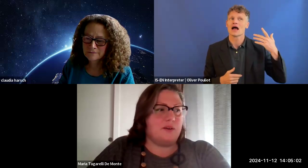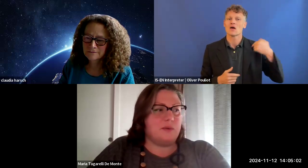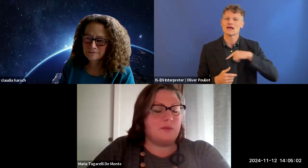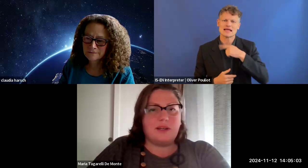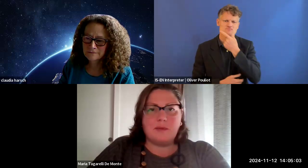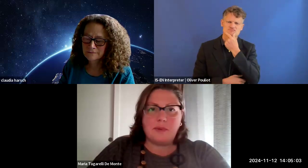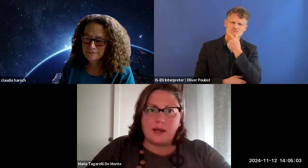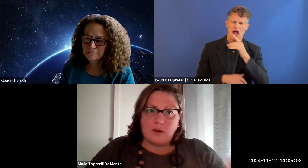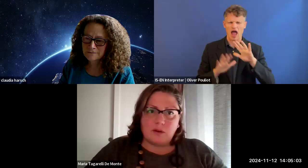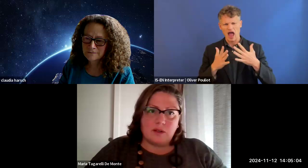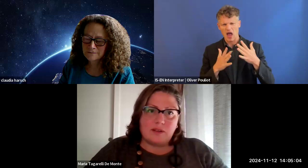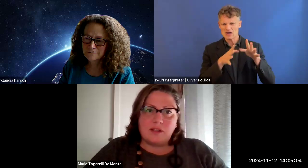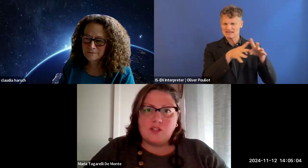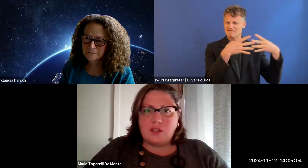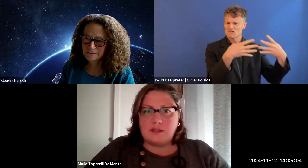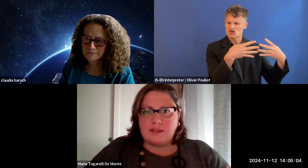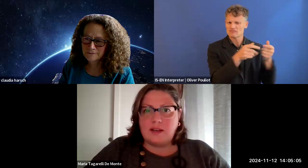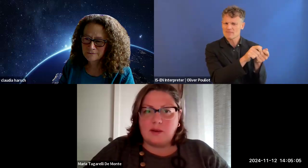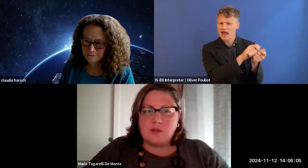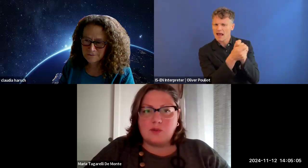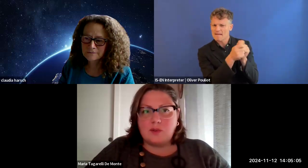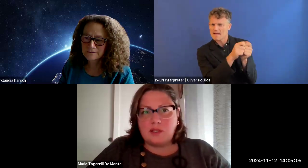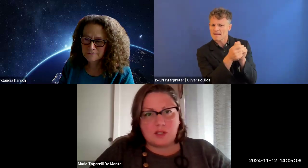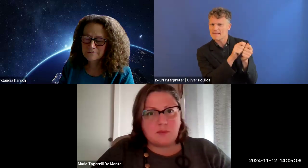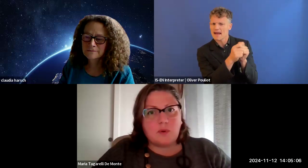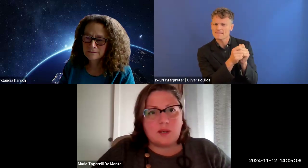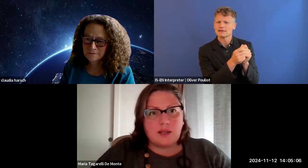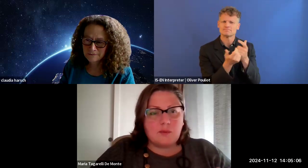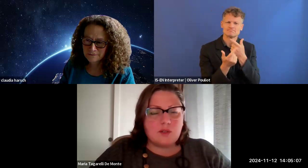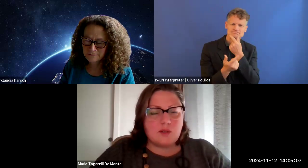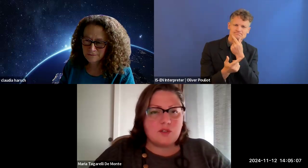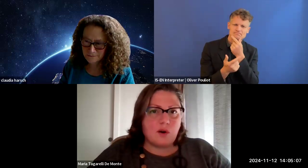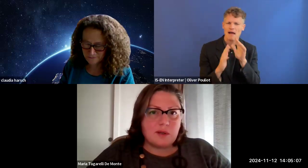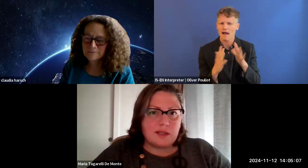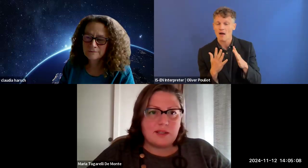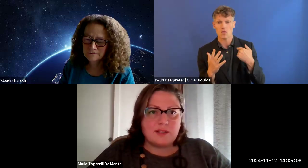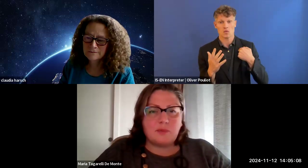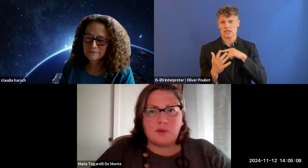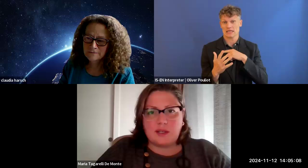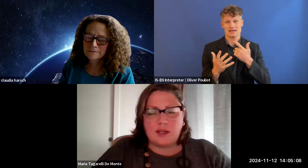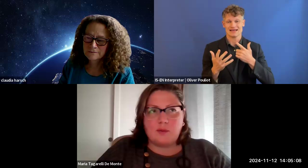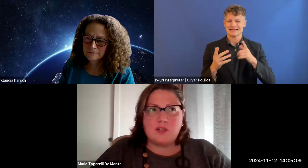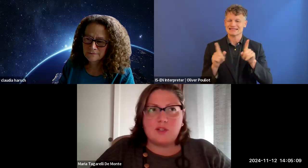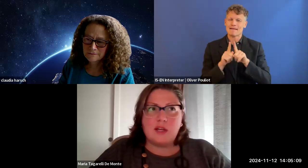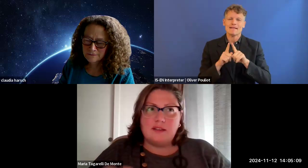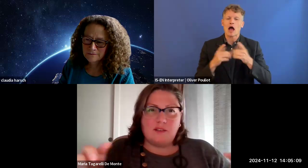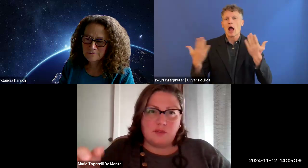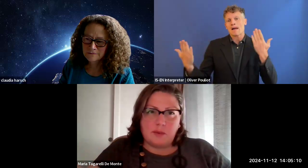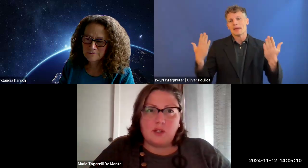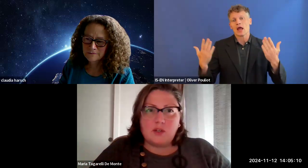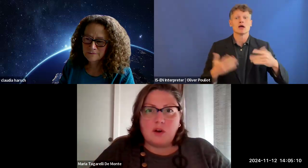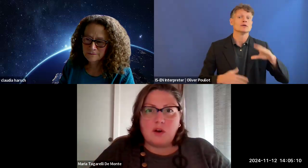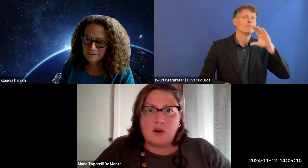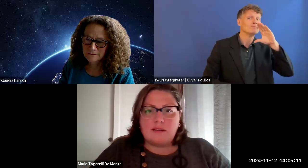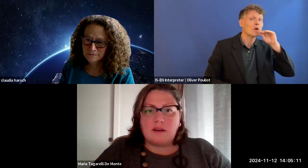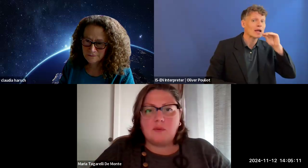that, you know, when we compare teaching sign language to teaching spoken language, normally in spoken language,